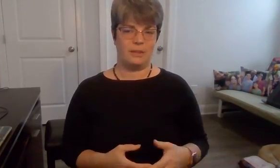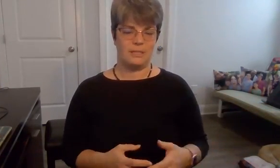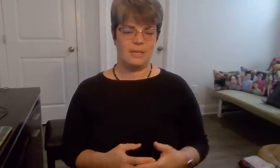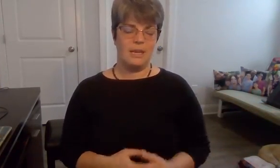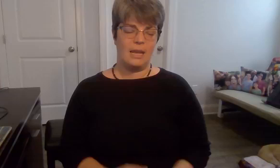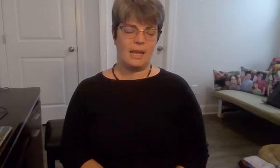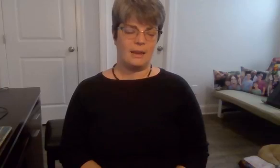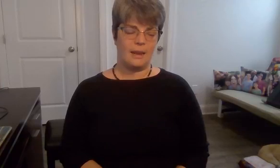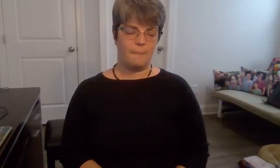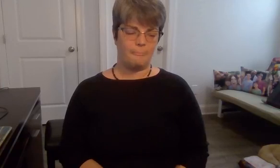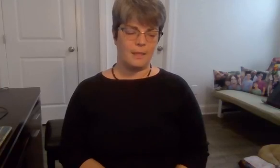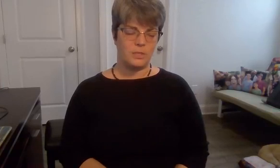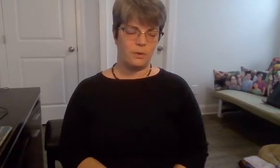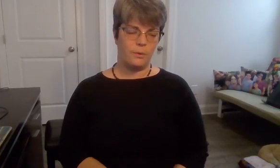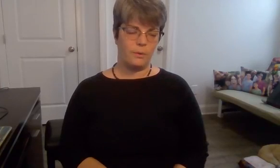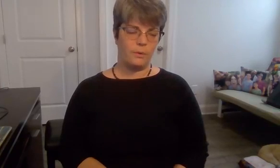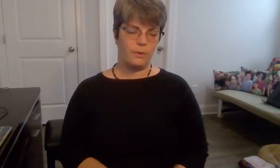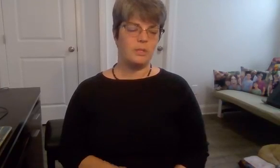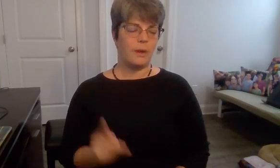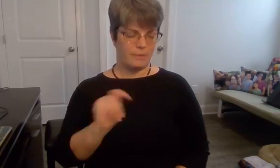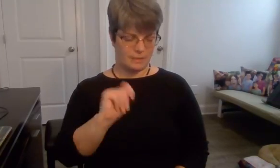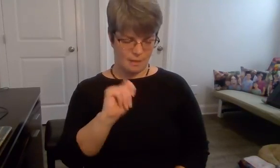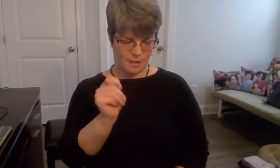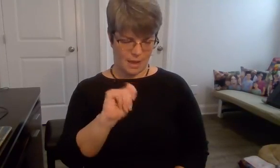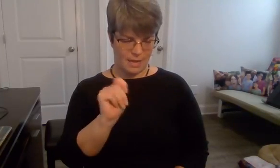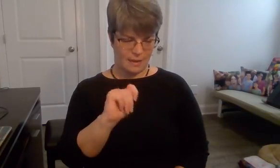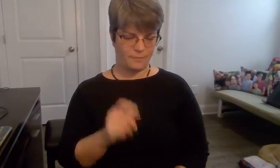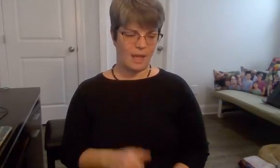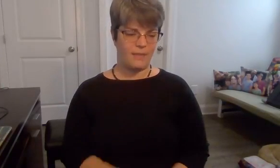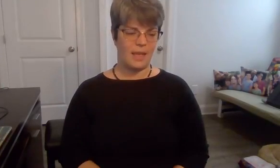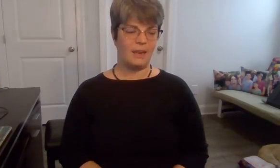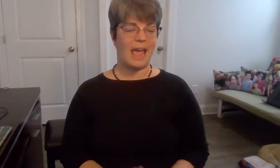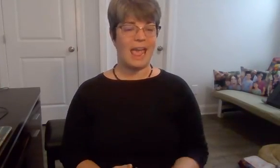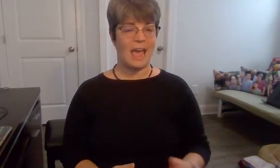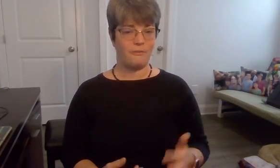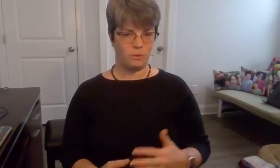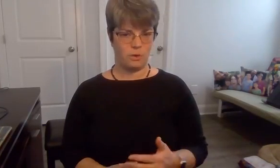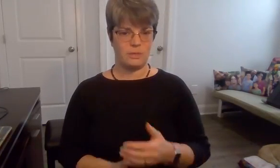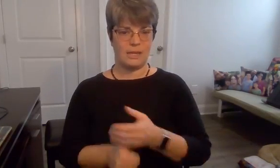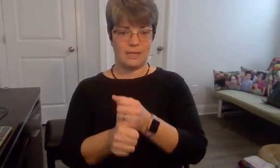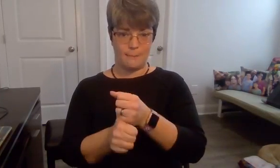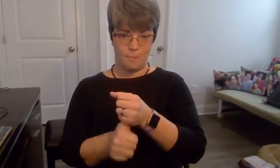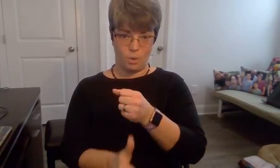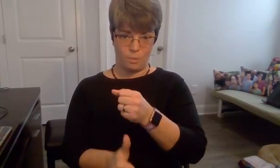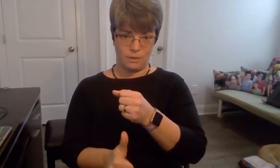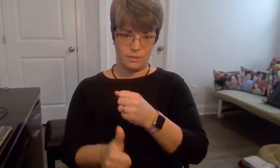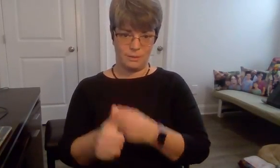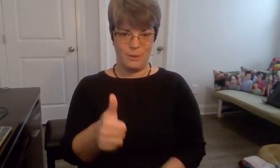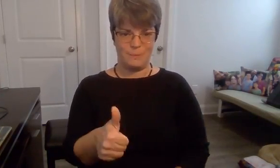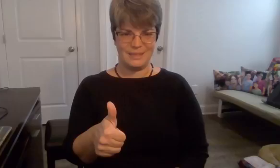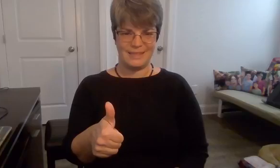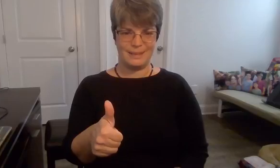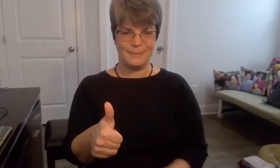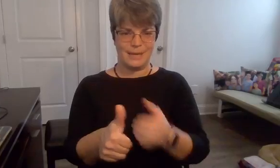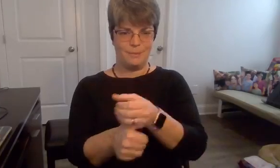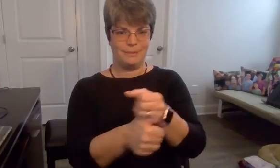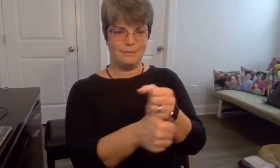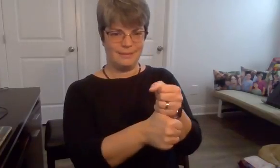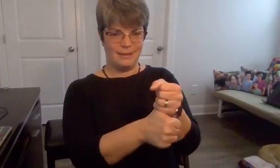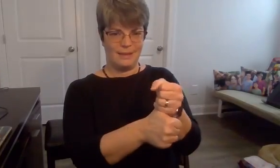this. And so I would sign Potty, and then afterwards I'd sign Poop. So Poop is thumbs up, and